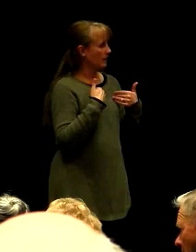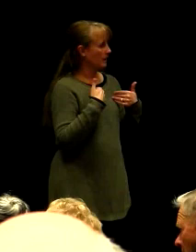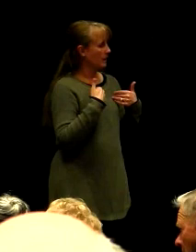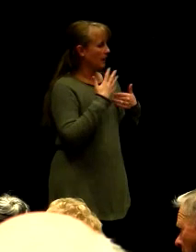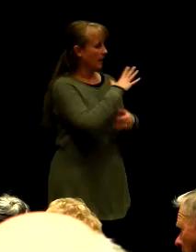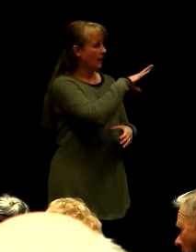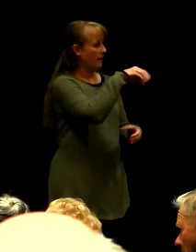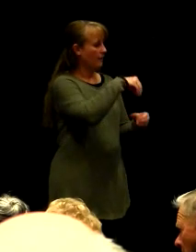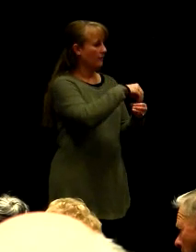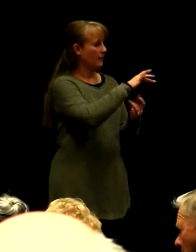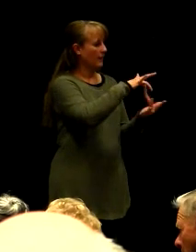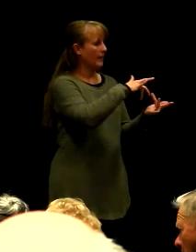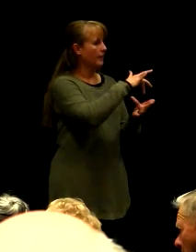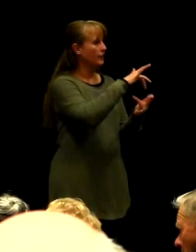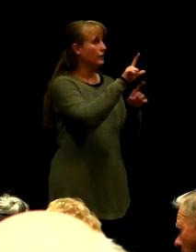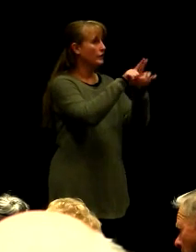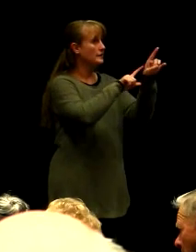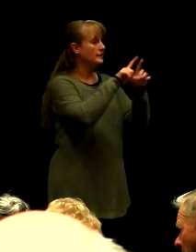interstellar travel,